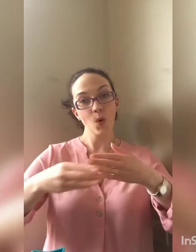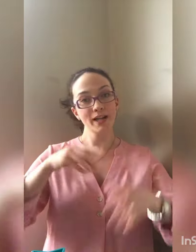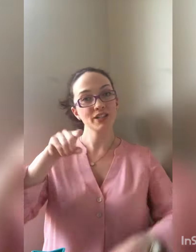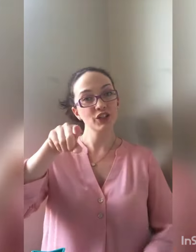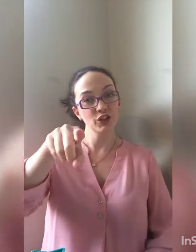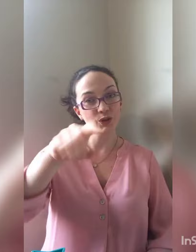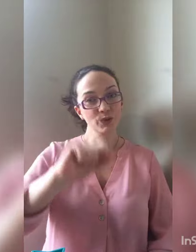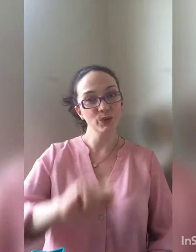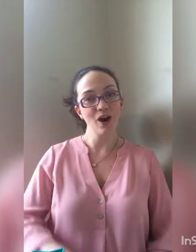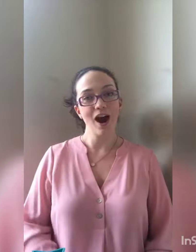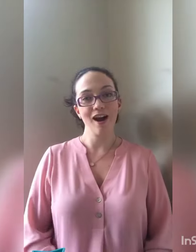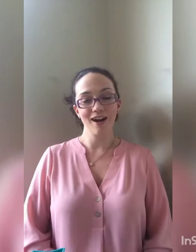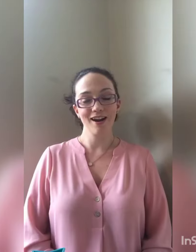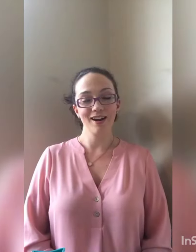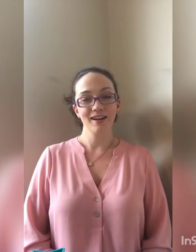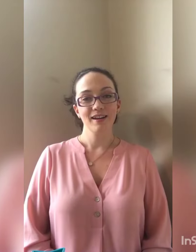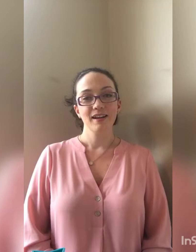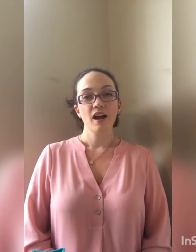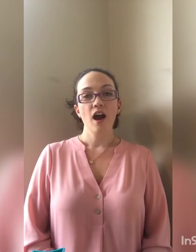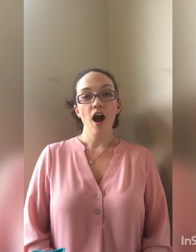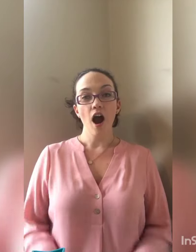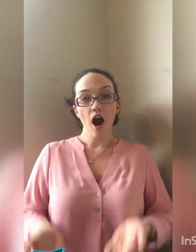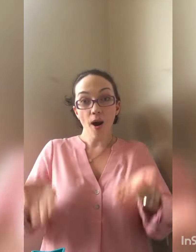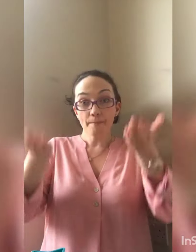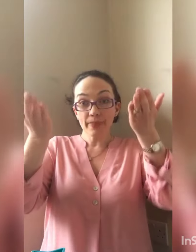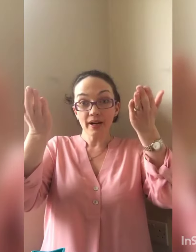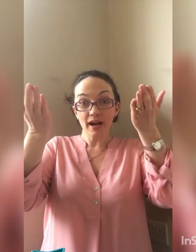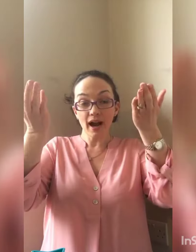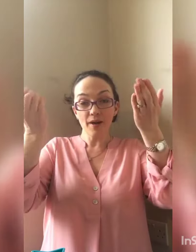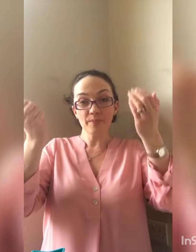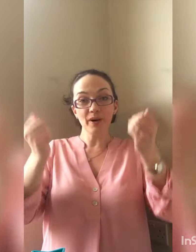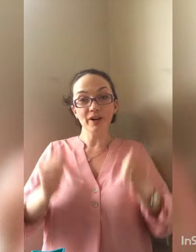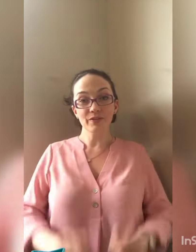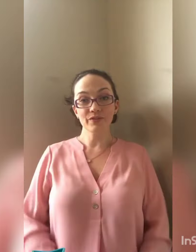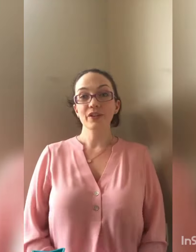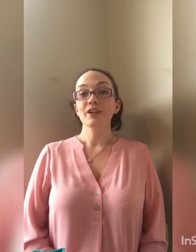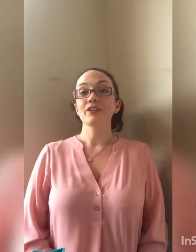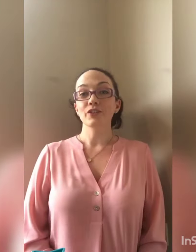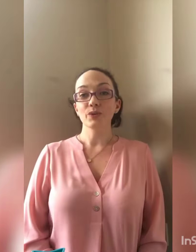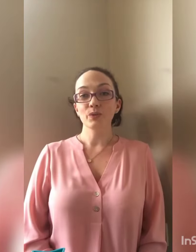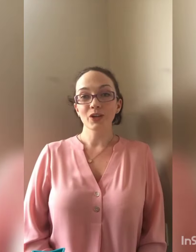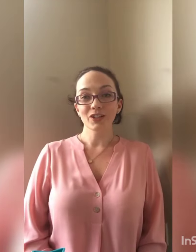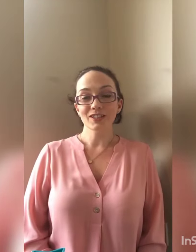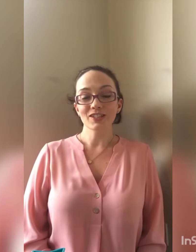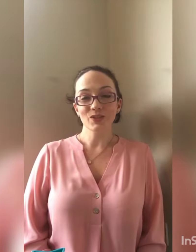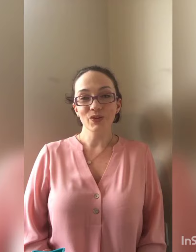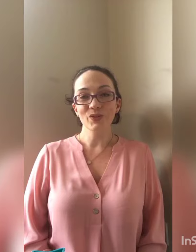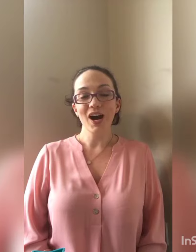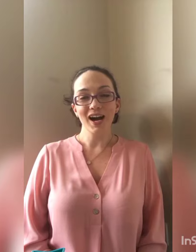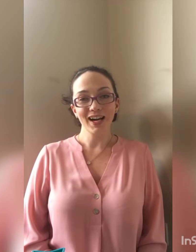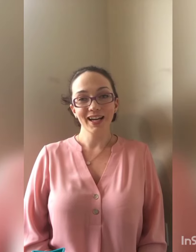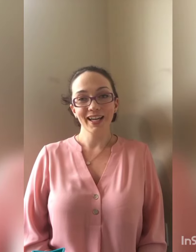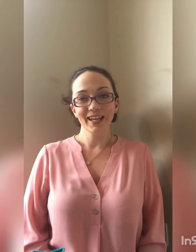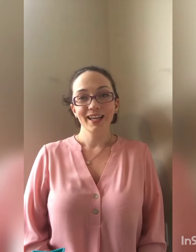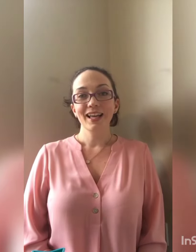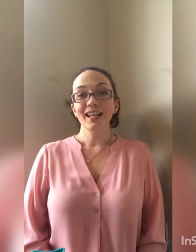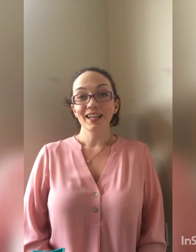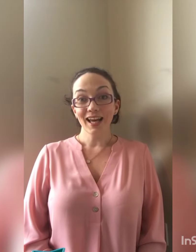what you are. Up above the world so high,